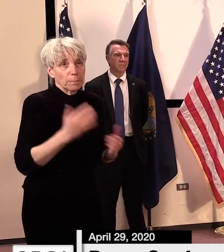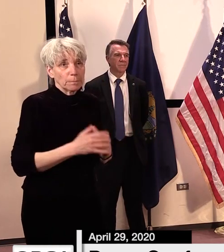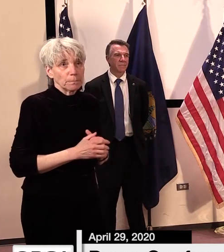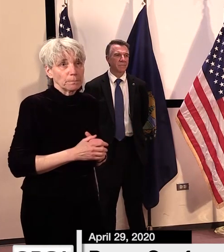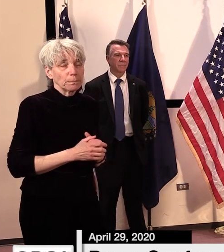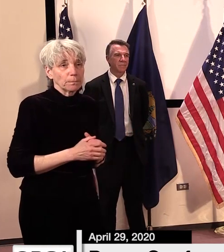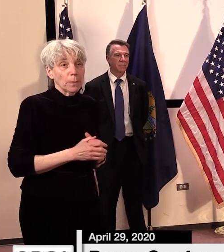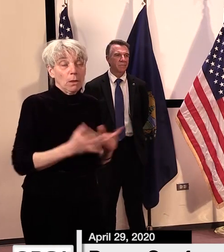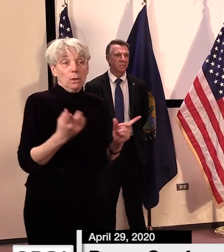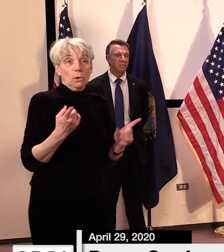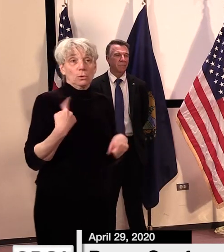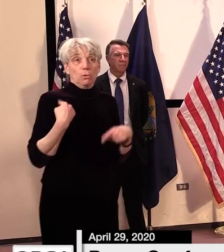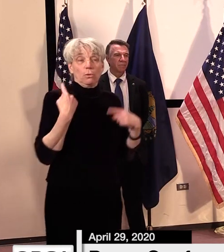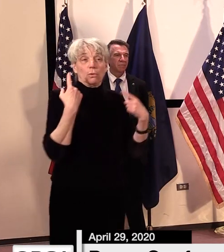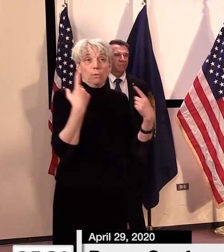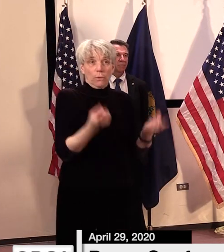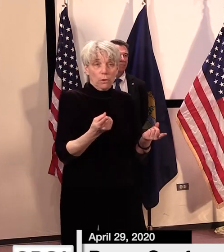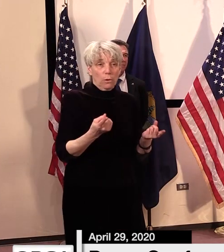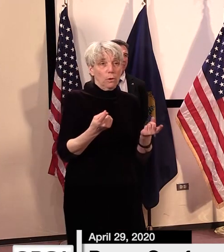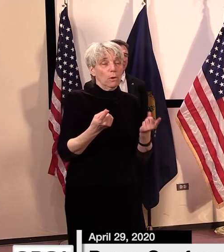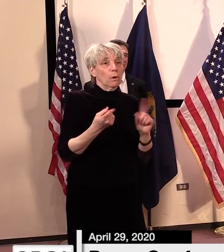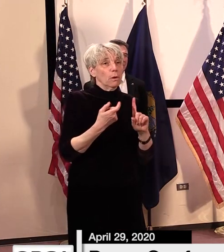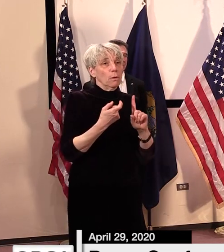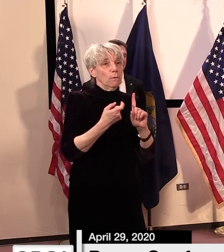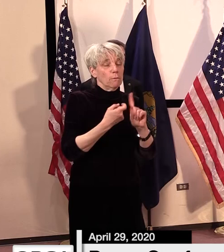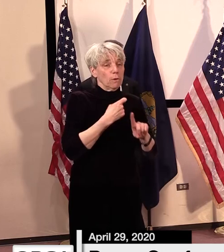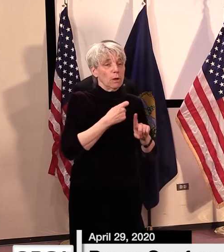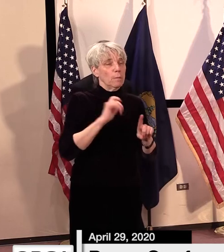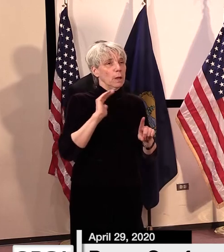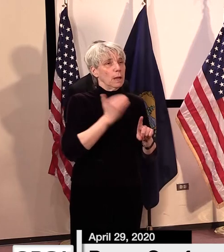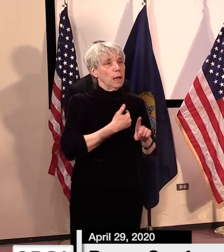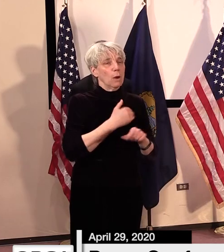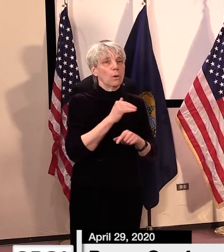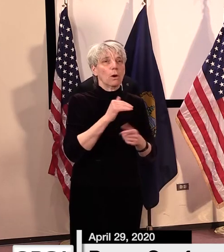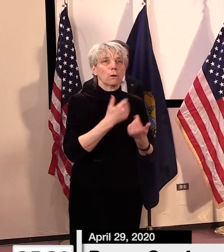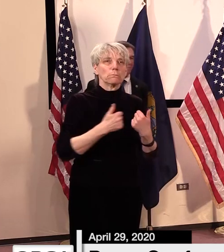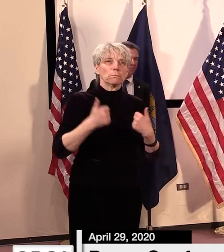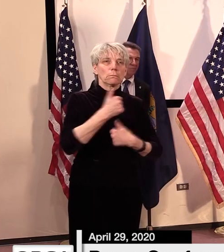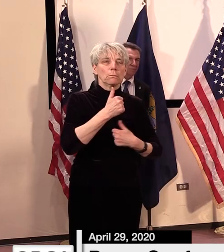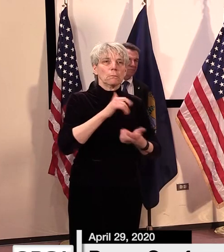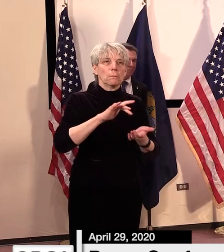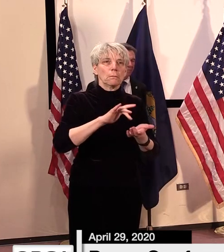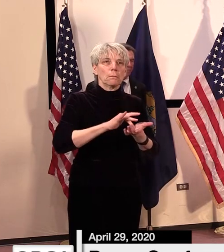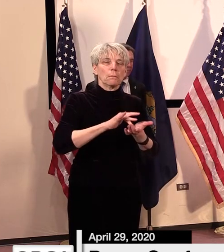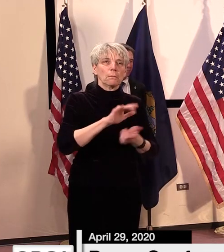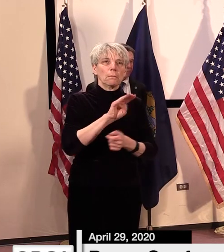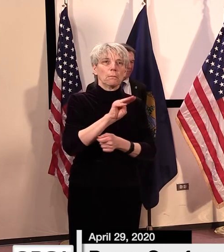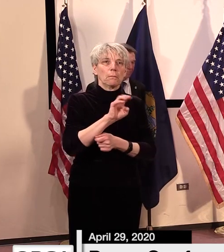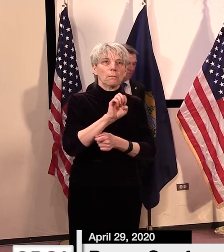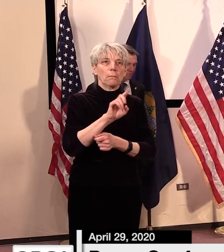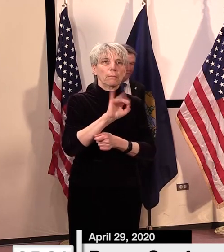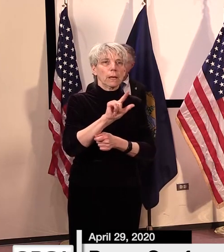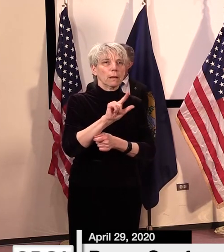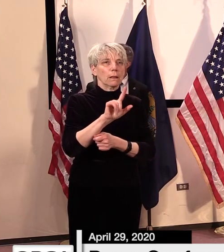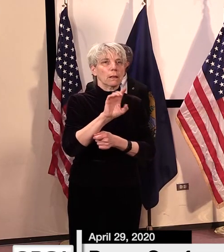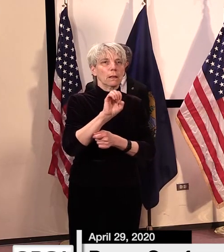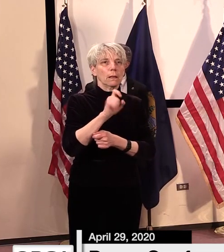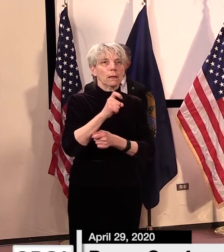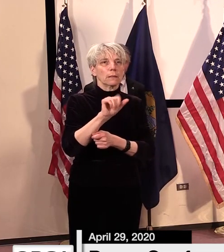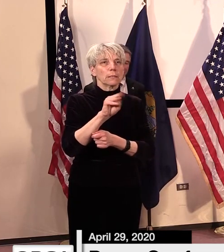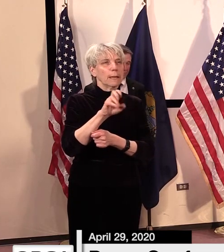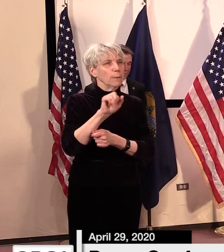based on information today at the level of the medical examiner, huge increases in total